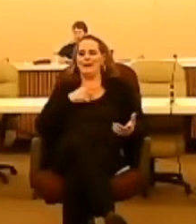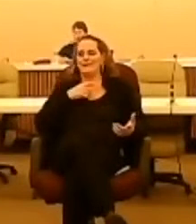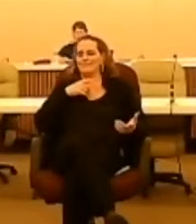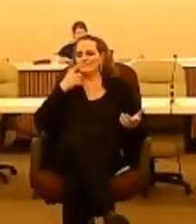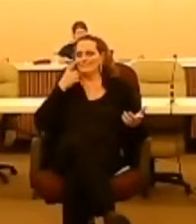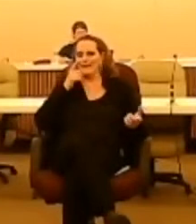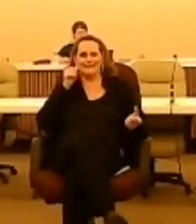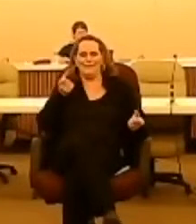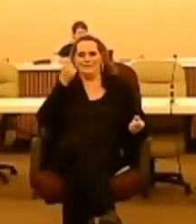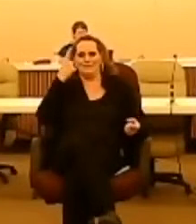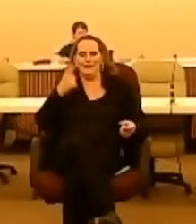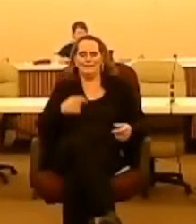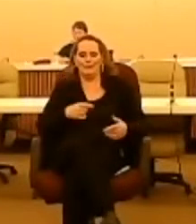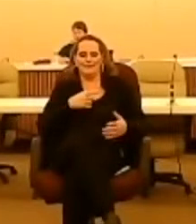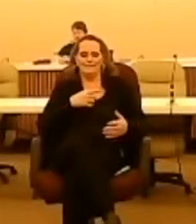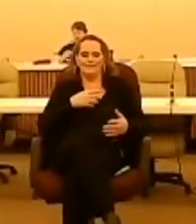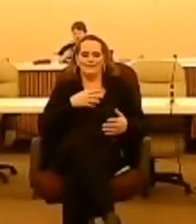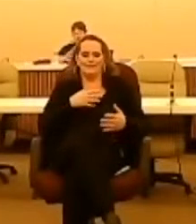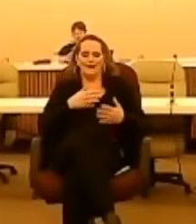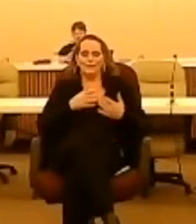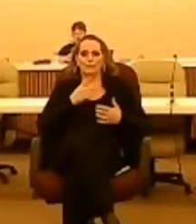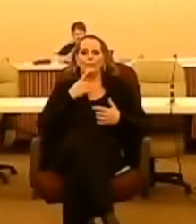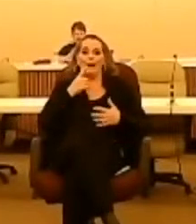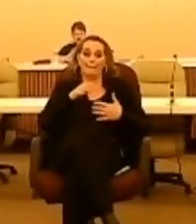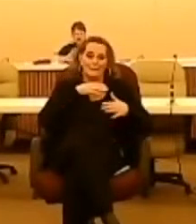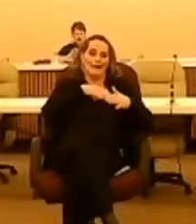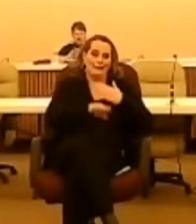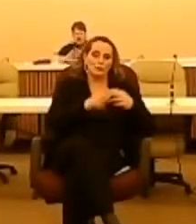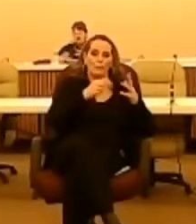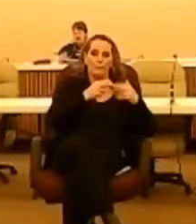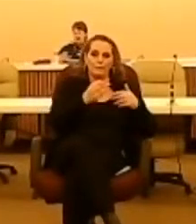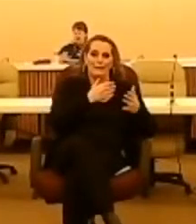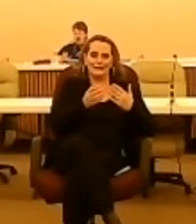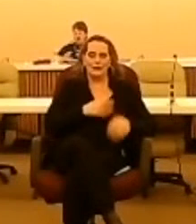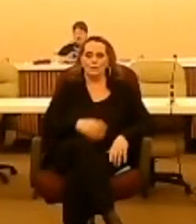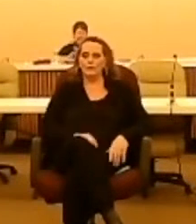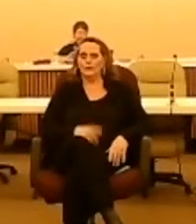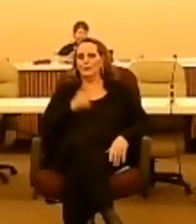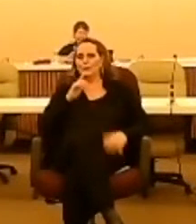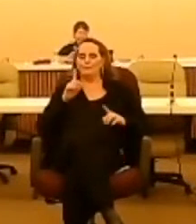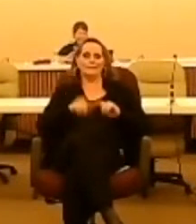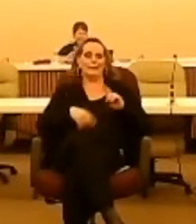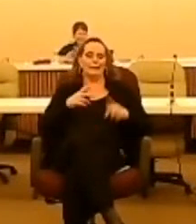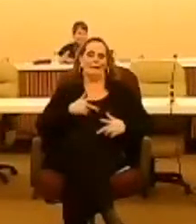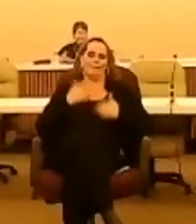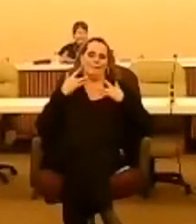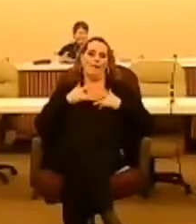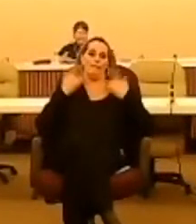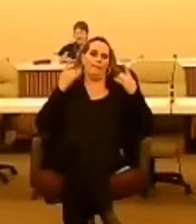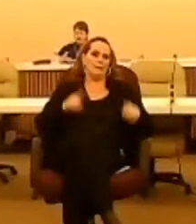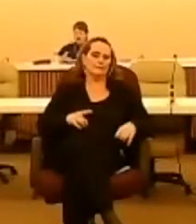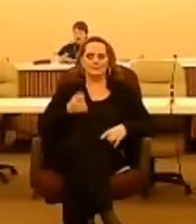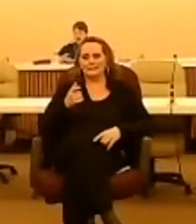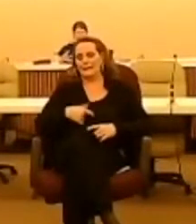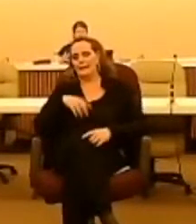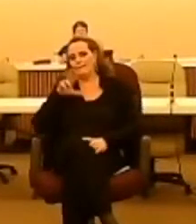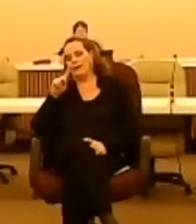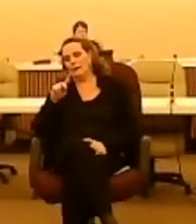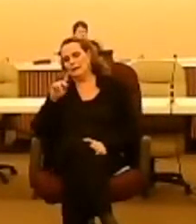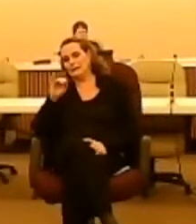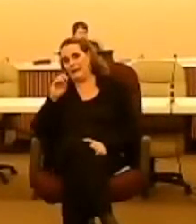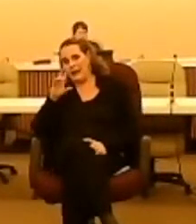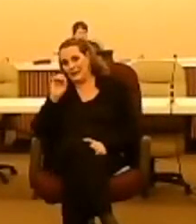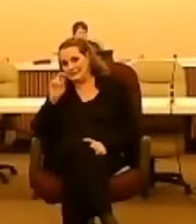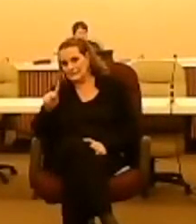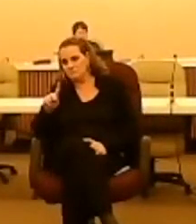way I'm going indoors. To have said that you can't have any events in the malls, you can't have kiosks in the Central Mall area, that I would